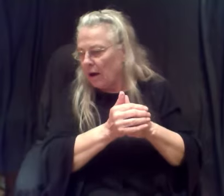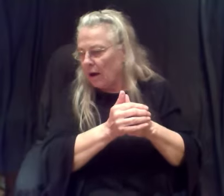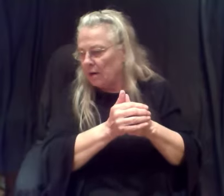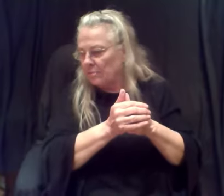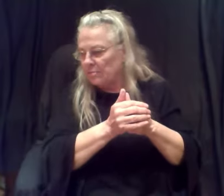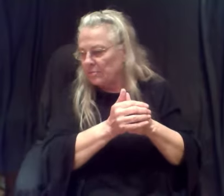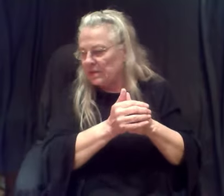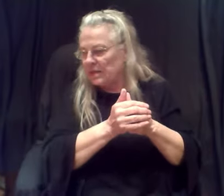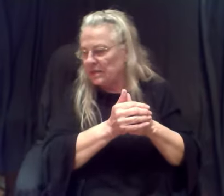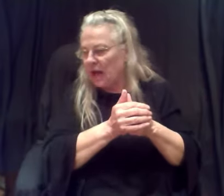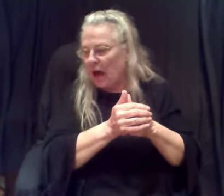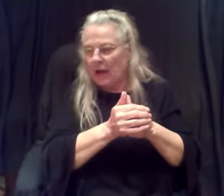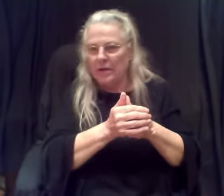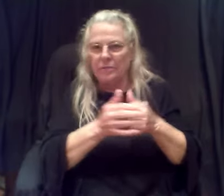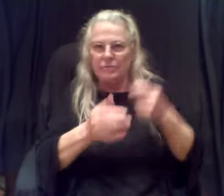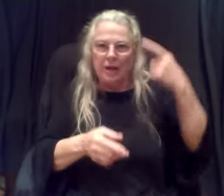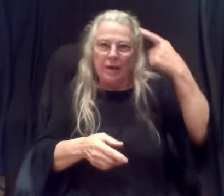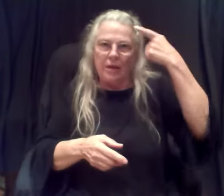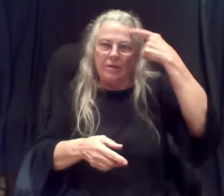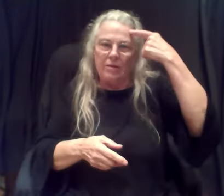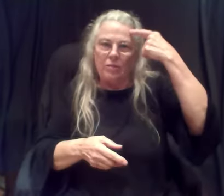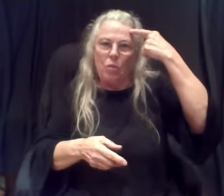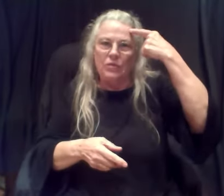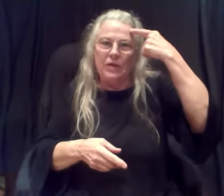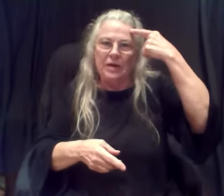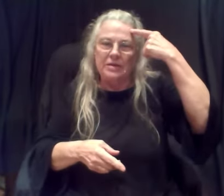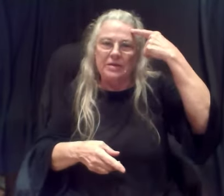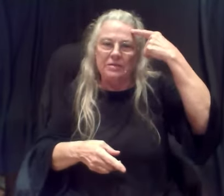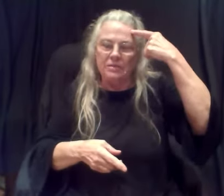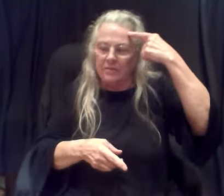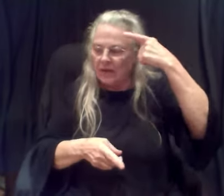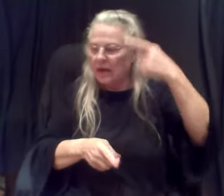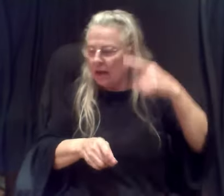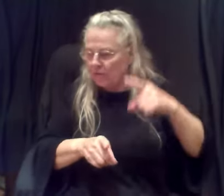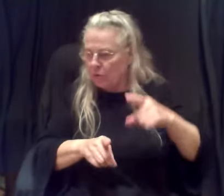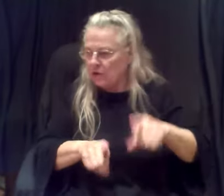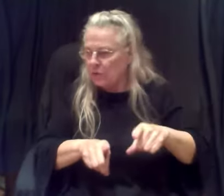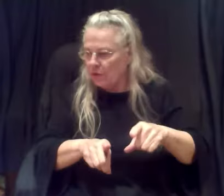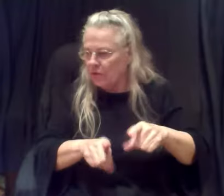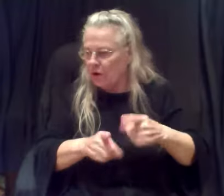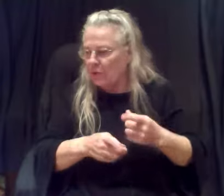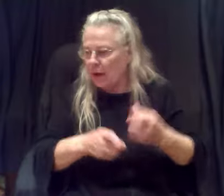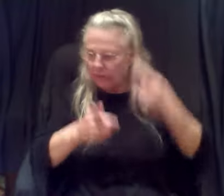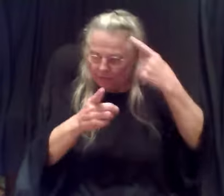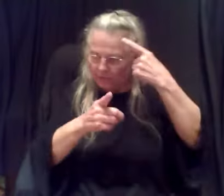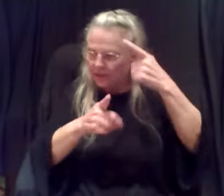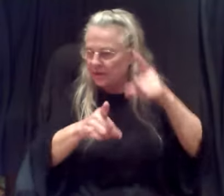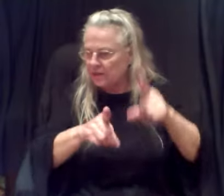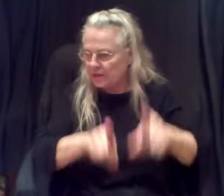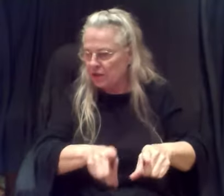one. Decide. The D, of course, we've talked about the decision.